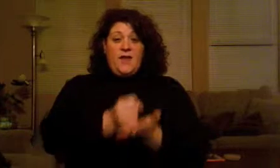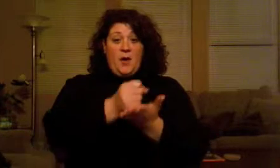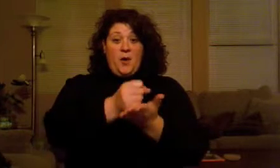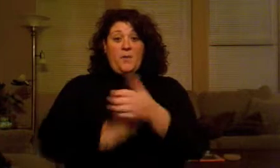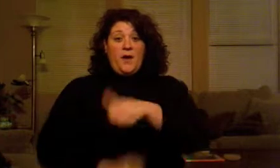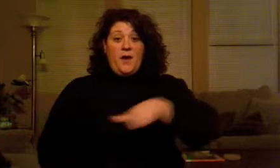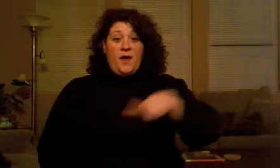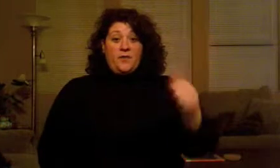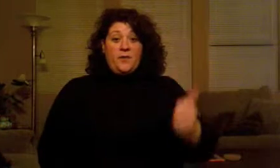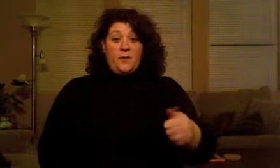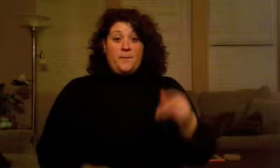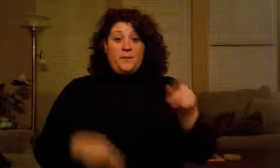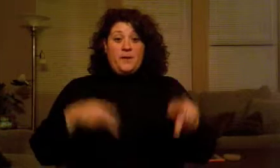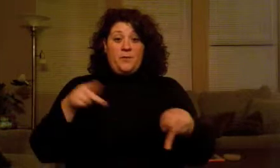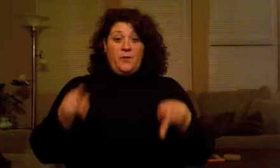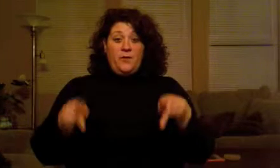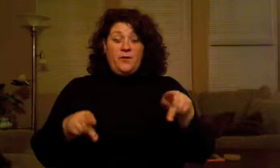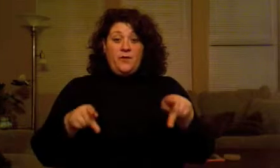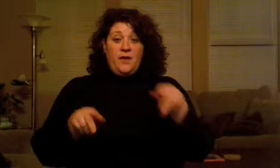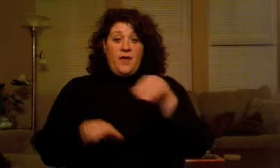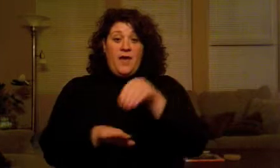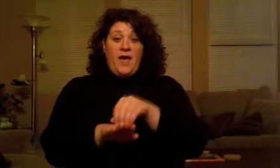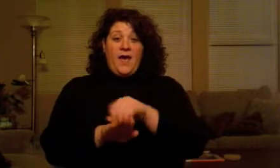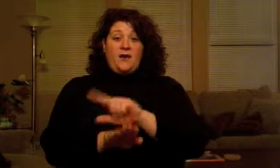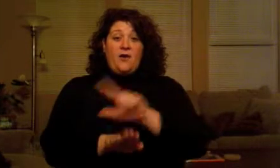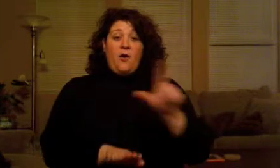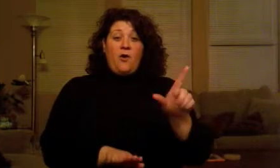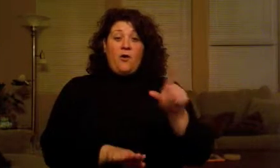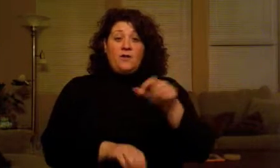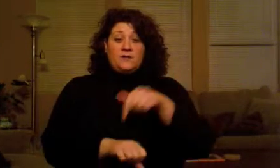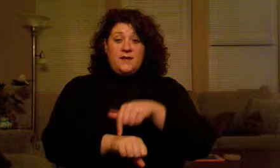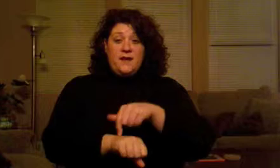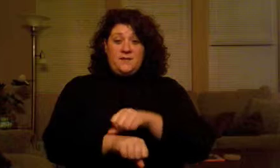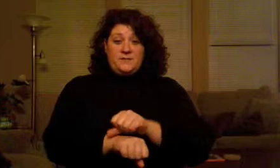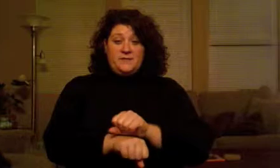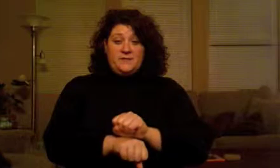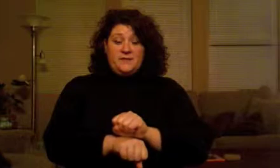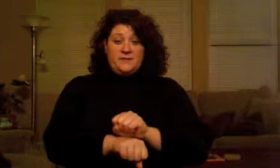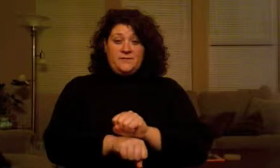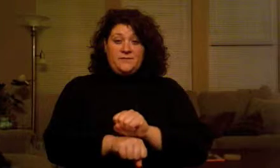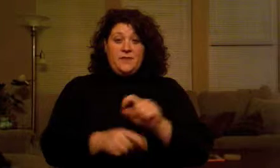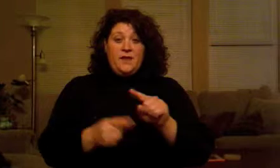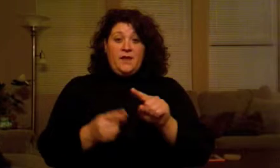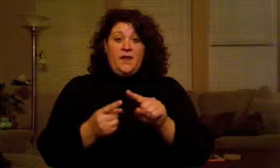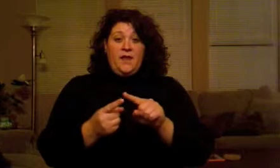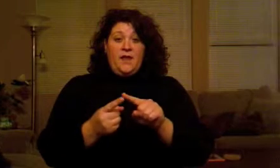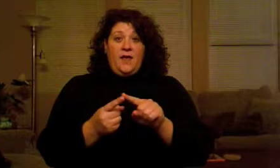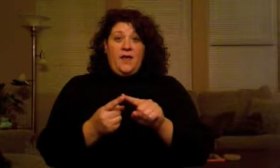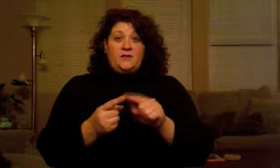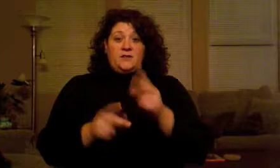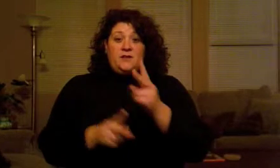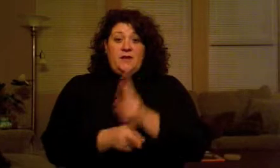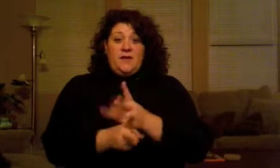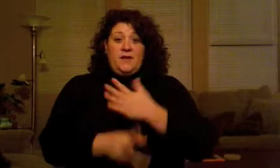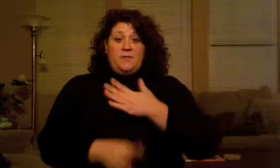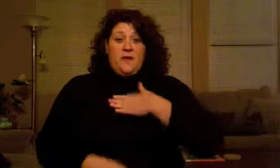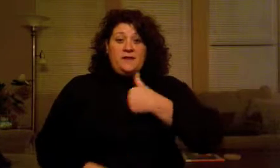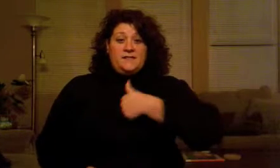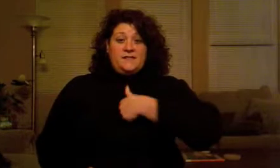help other people at all times, to keep